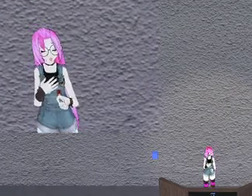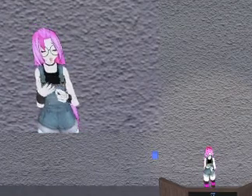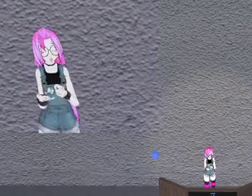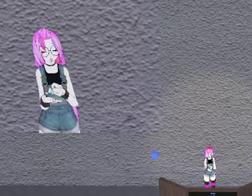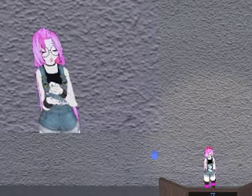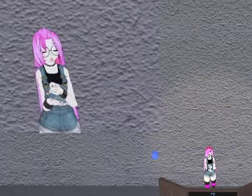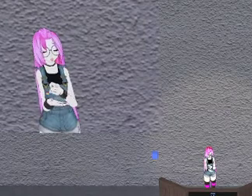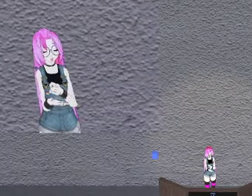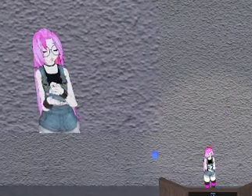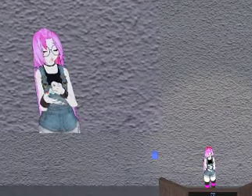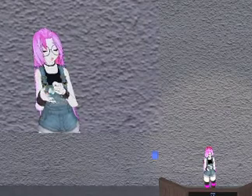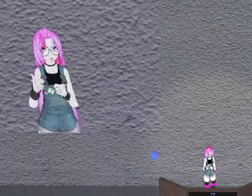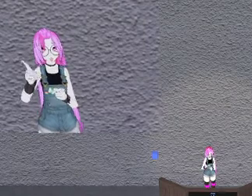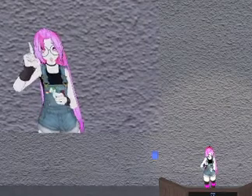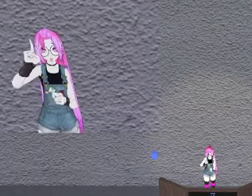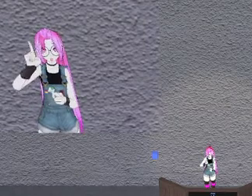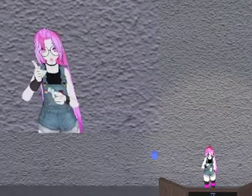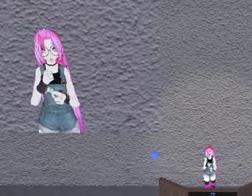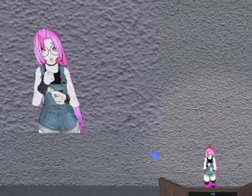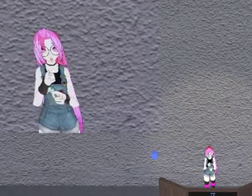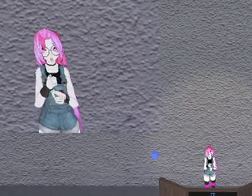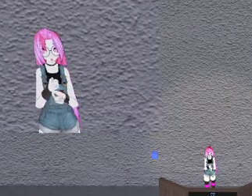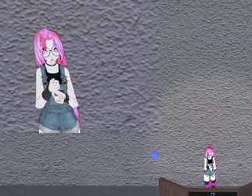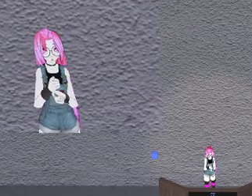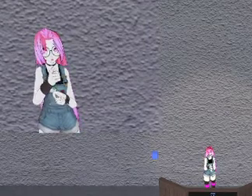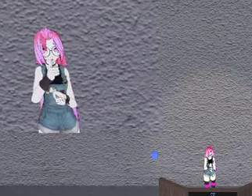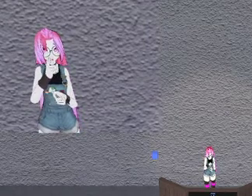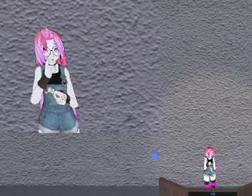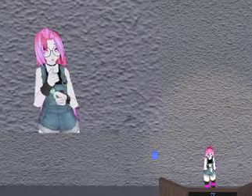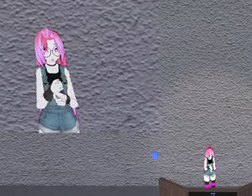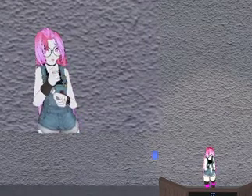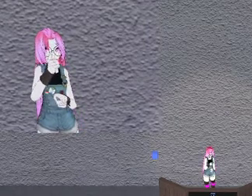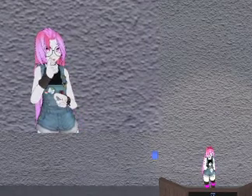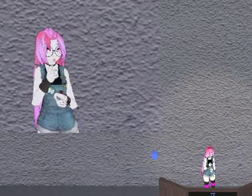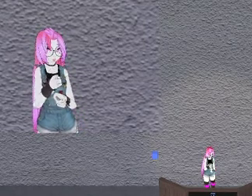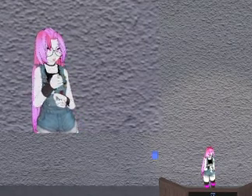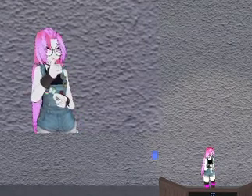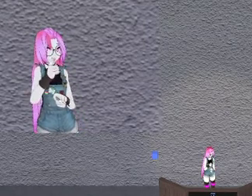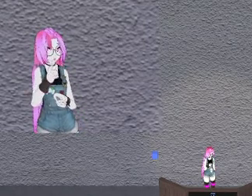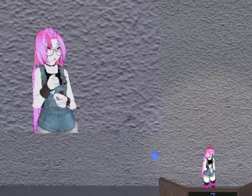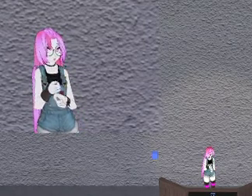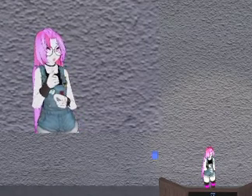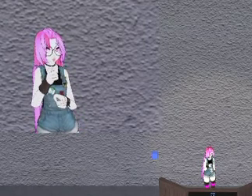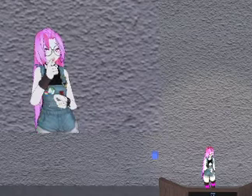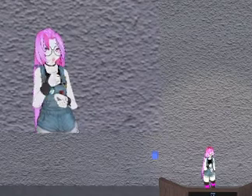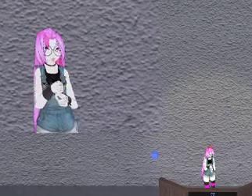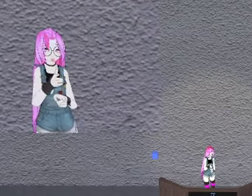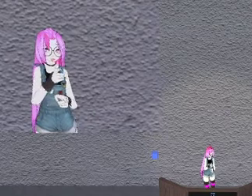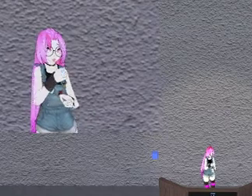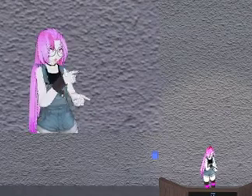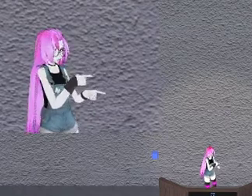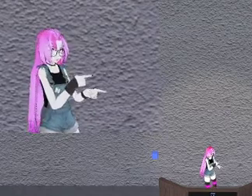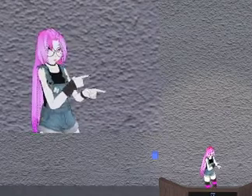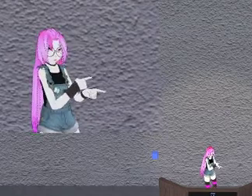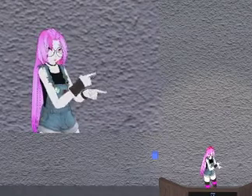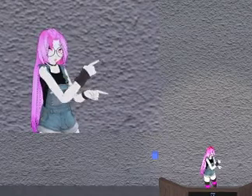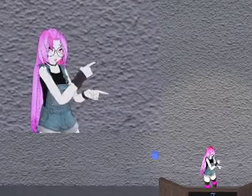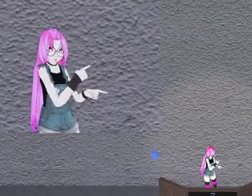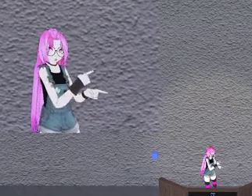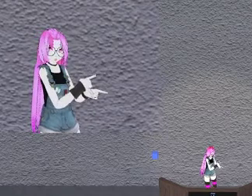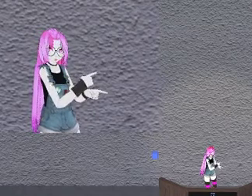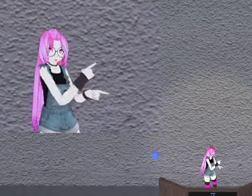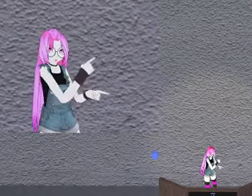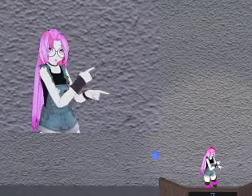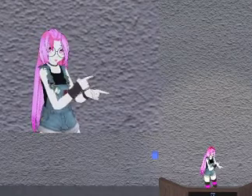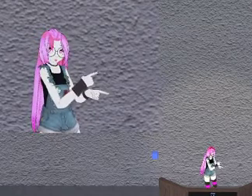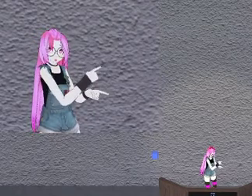non-dominant hand. So my left hand is here, my right hand going on top, and moving back and forth, up and down, like that.